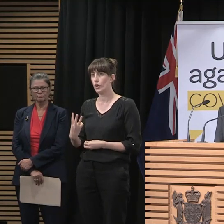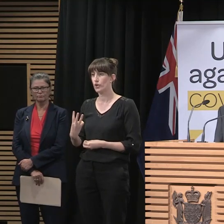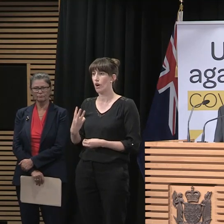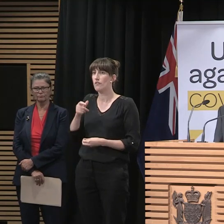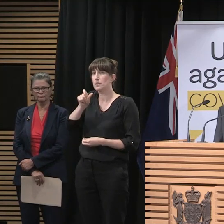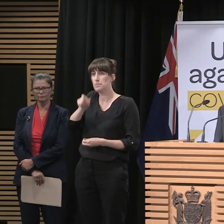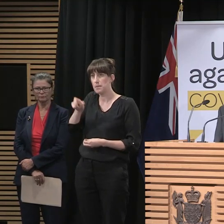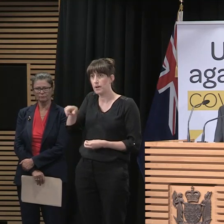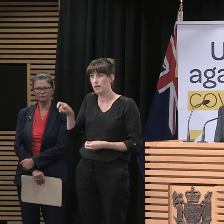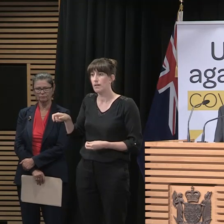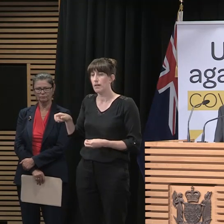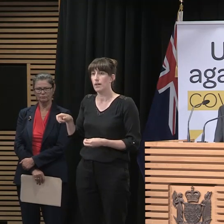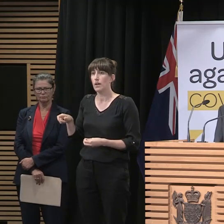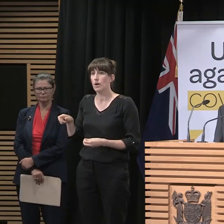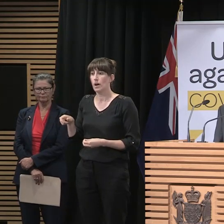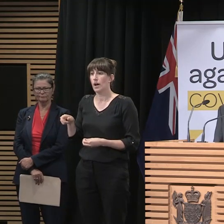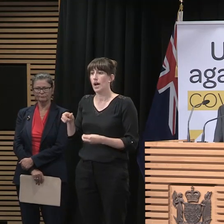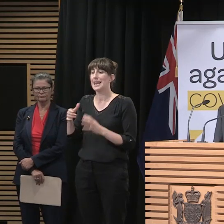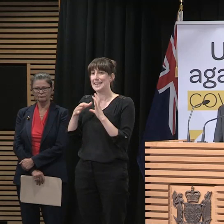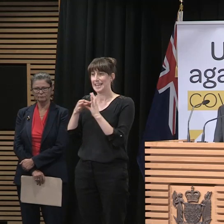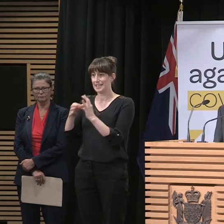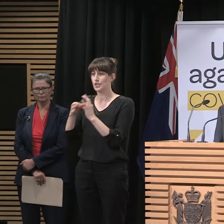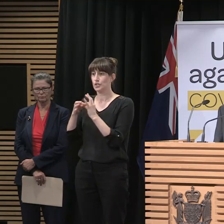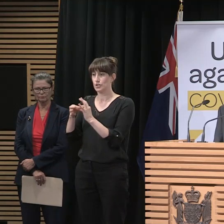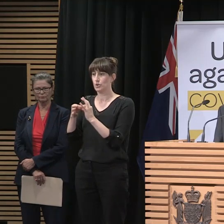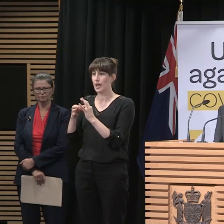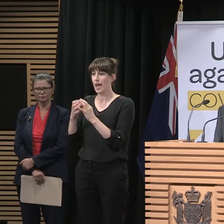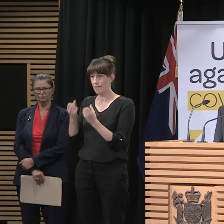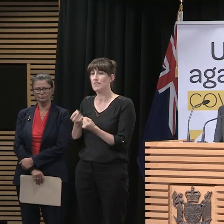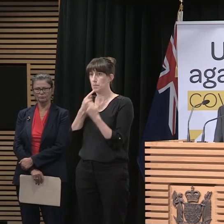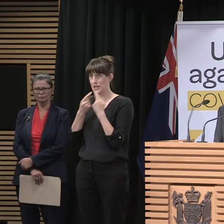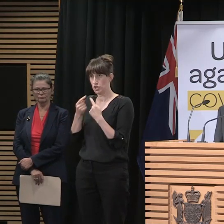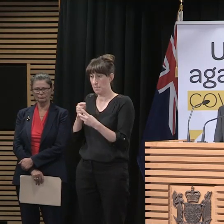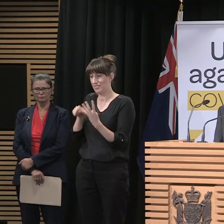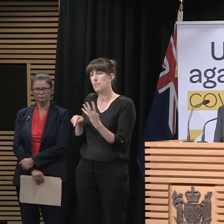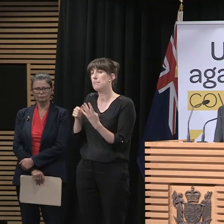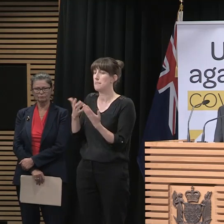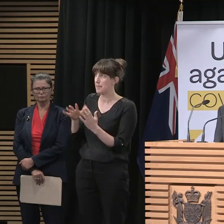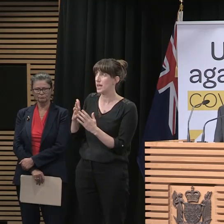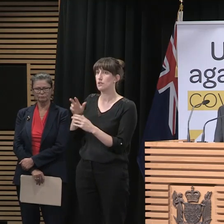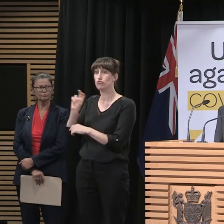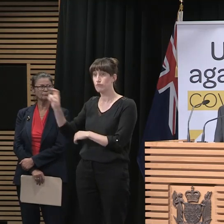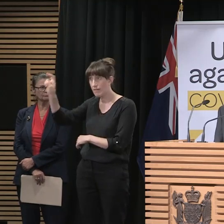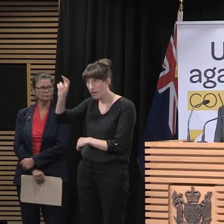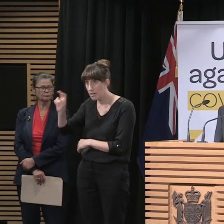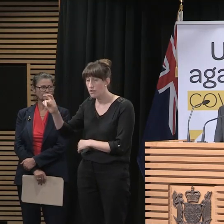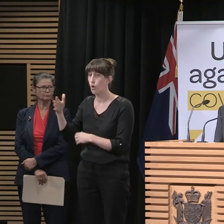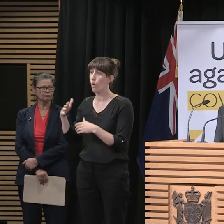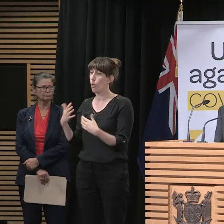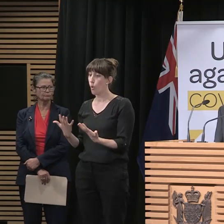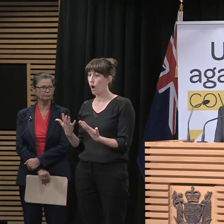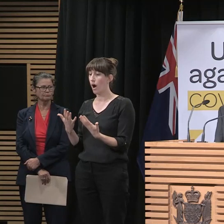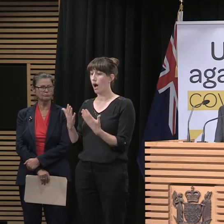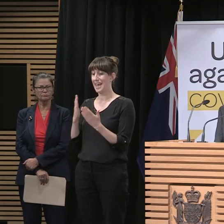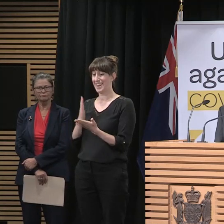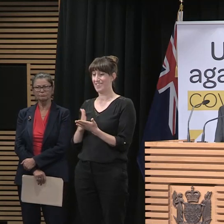those that we have information on have a link to overseas travel. This may include being in the same household as someone who has travelled back